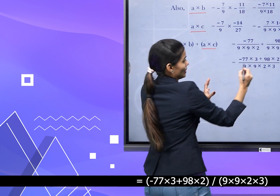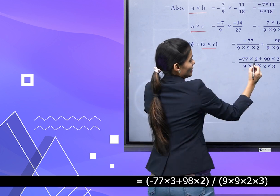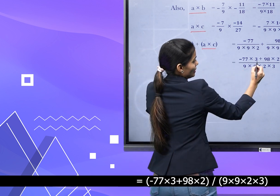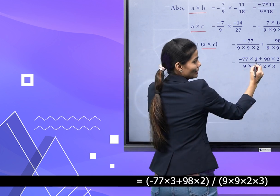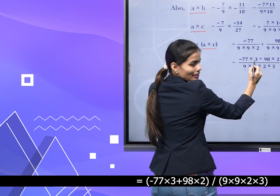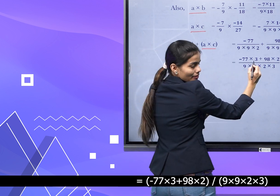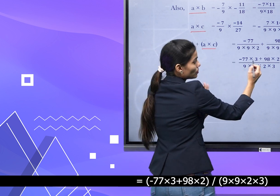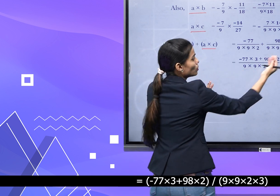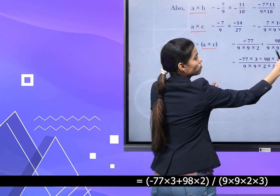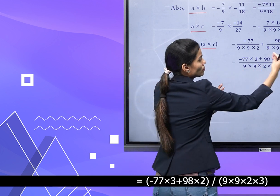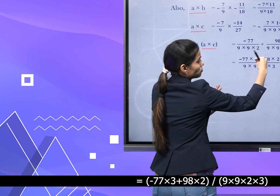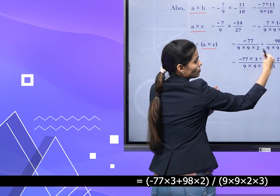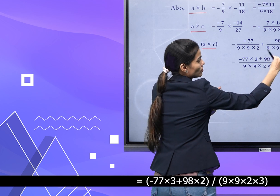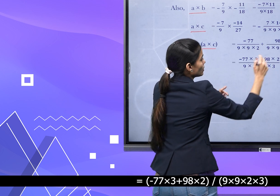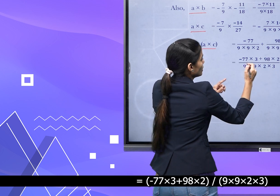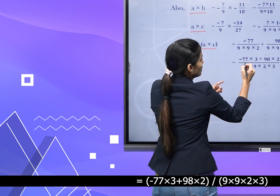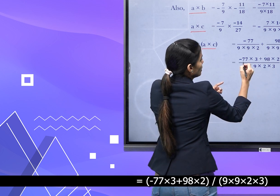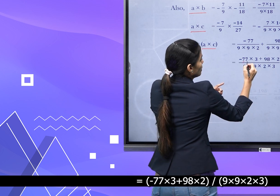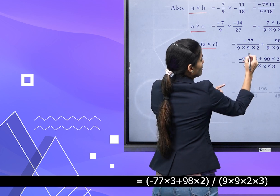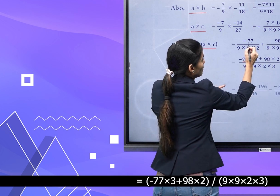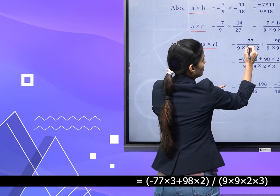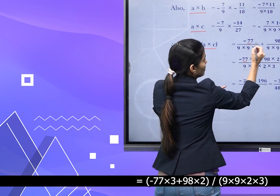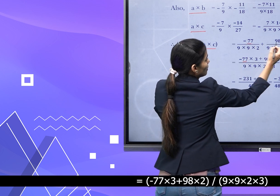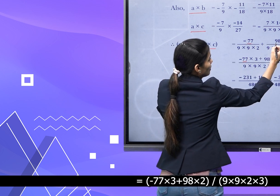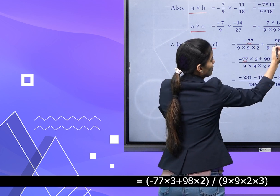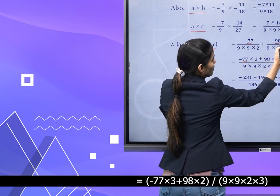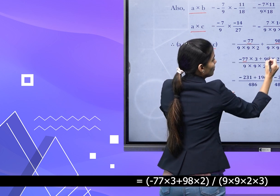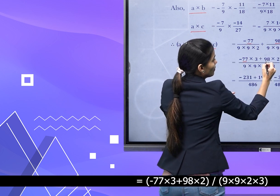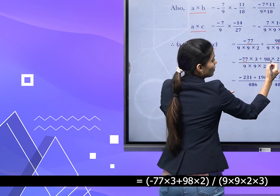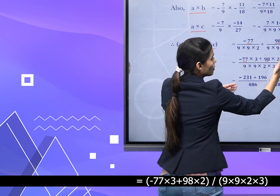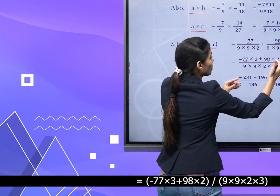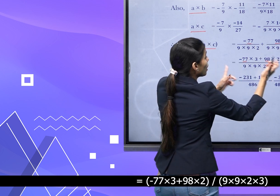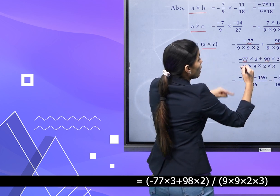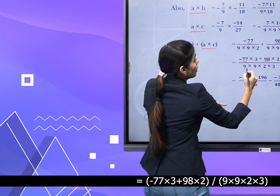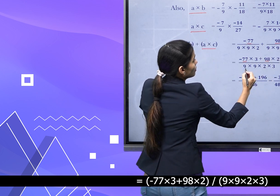plus 98 into 2 by 9 into 9 into 2 into 3.